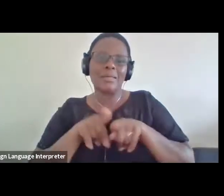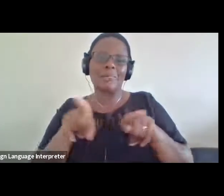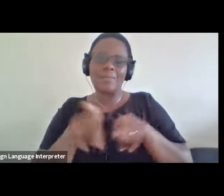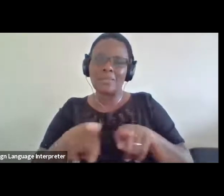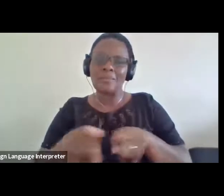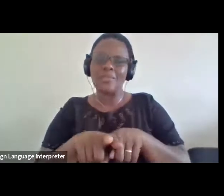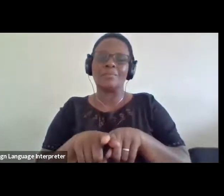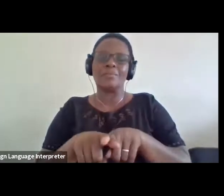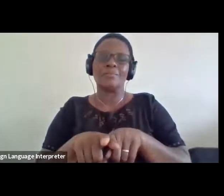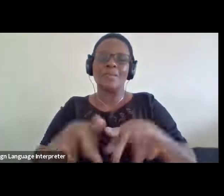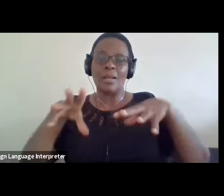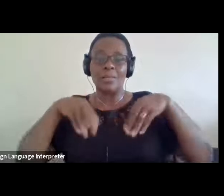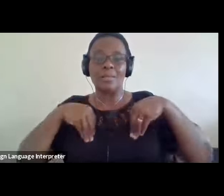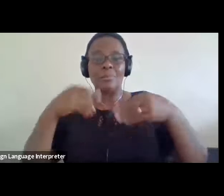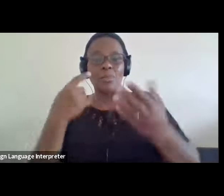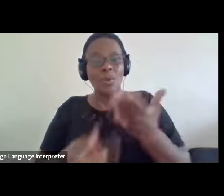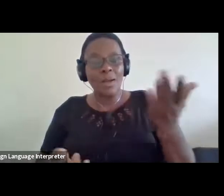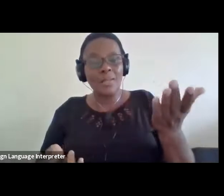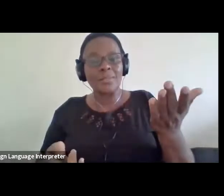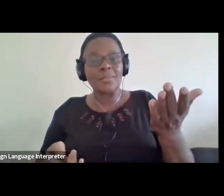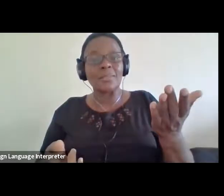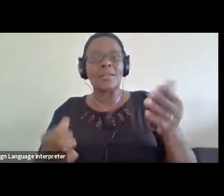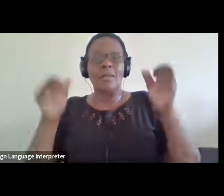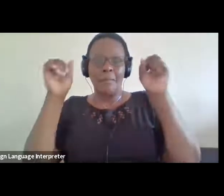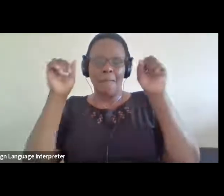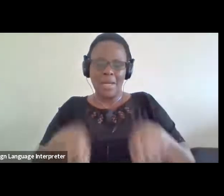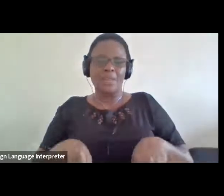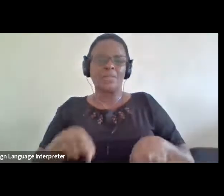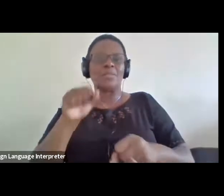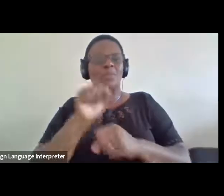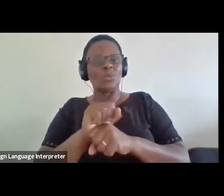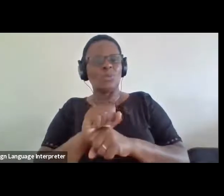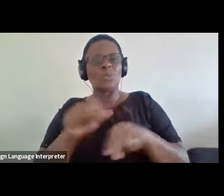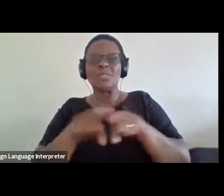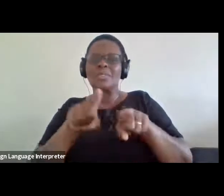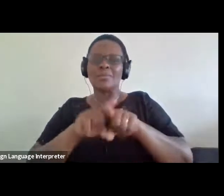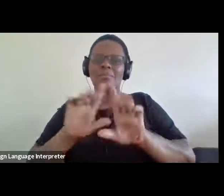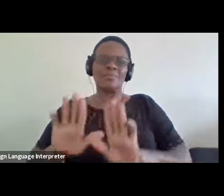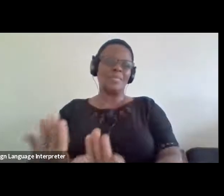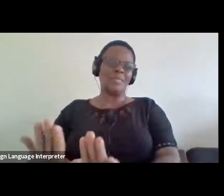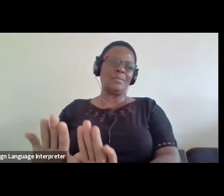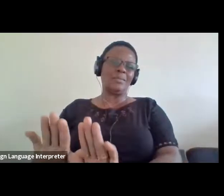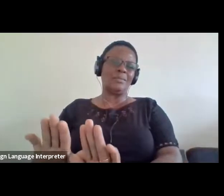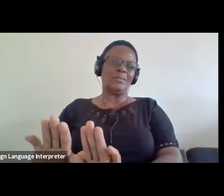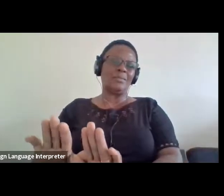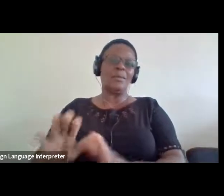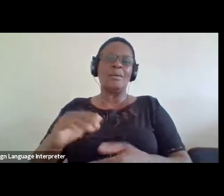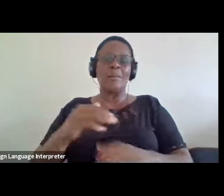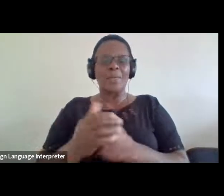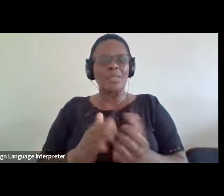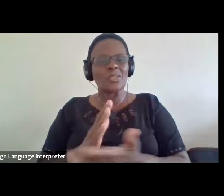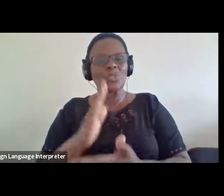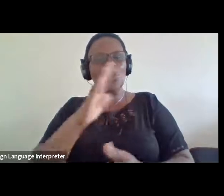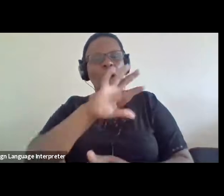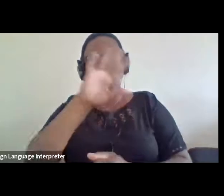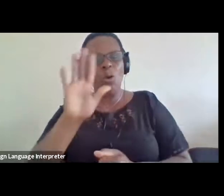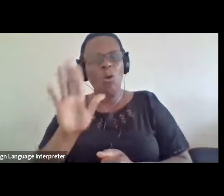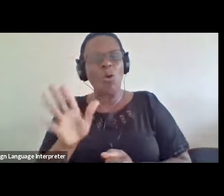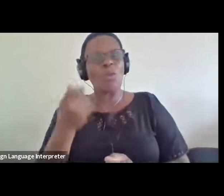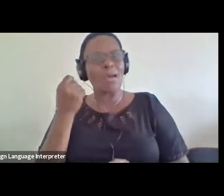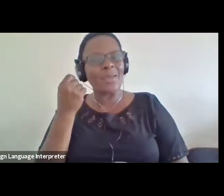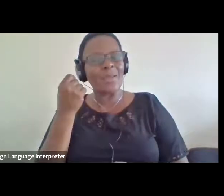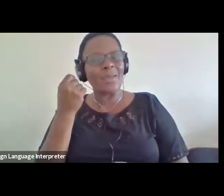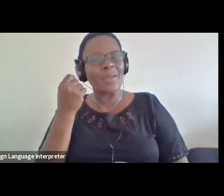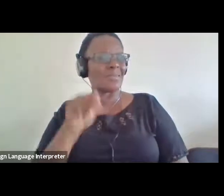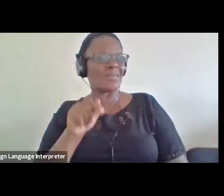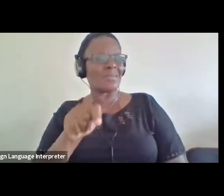what we can and should do, and what we shouldn't. Making sure that we all understand these fundamental